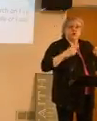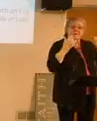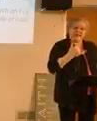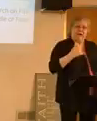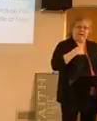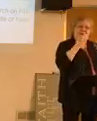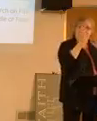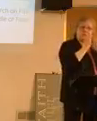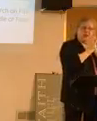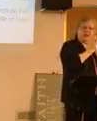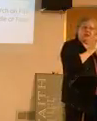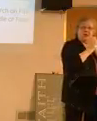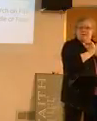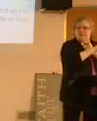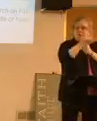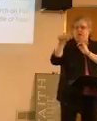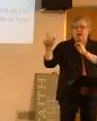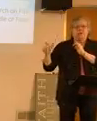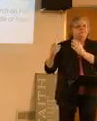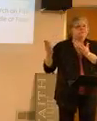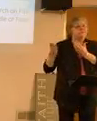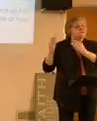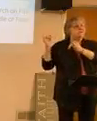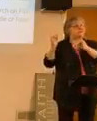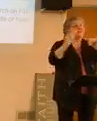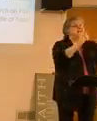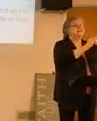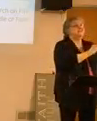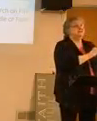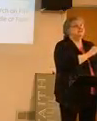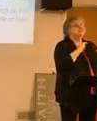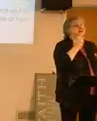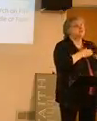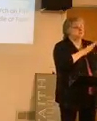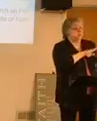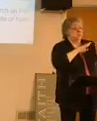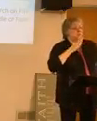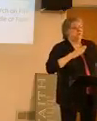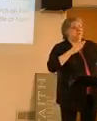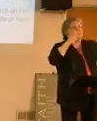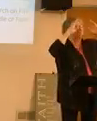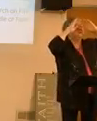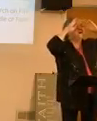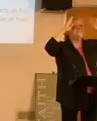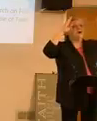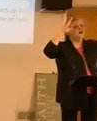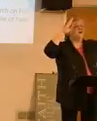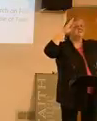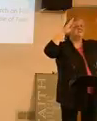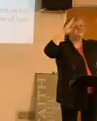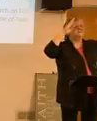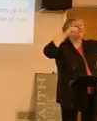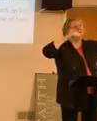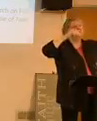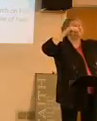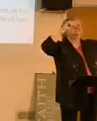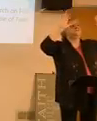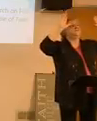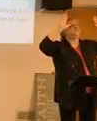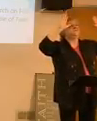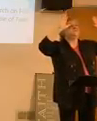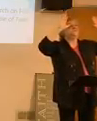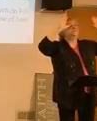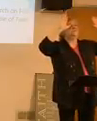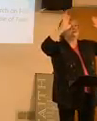pray for each of us as individuals that we would open our hearts and minds right now. And Lord,